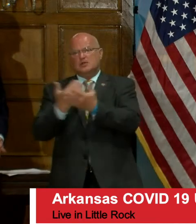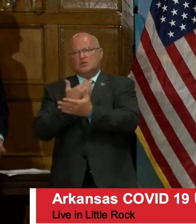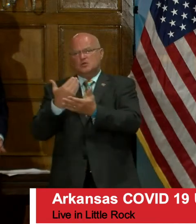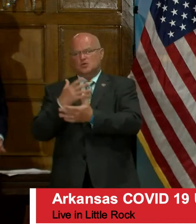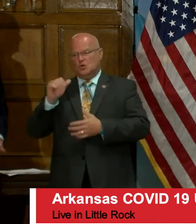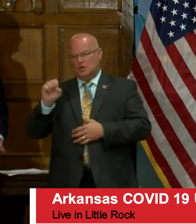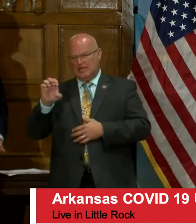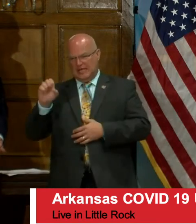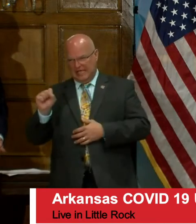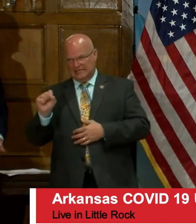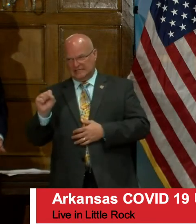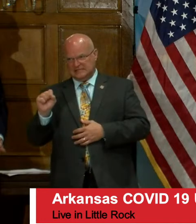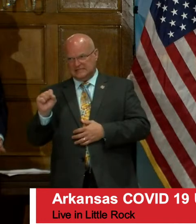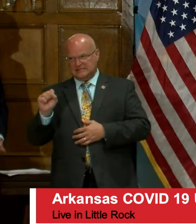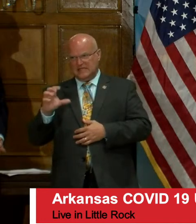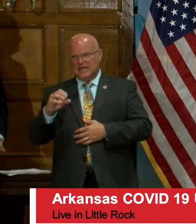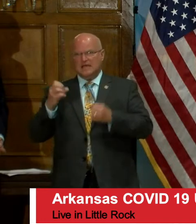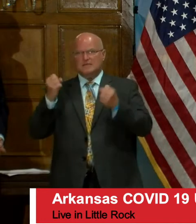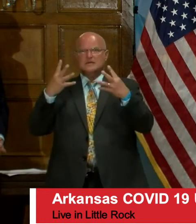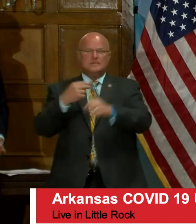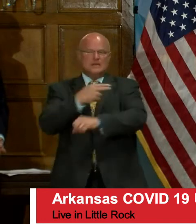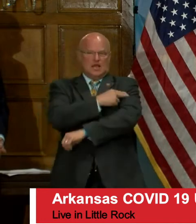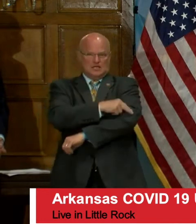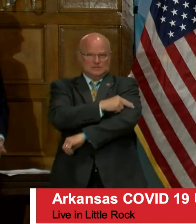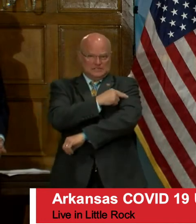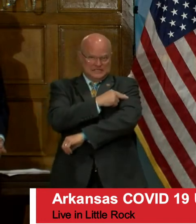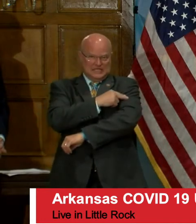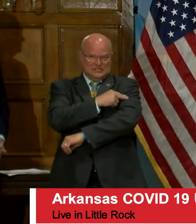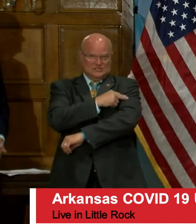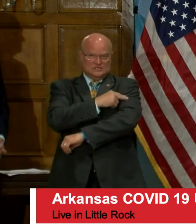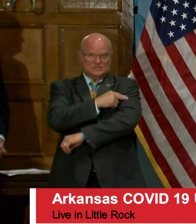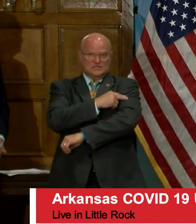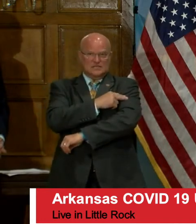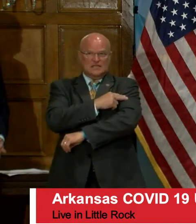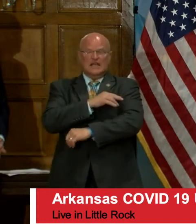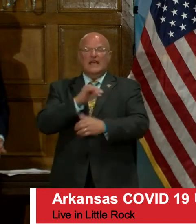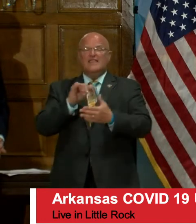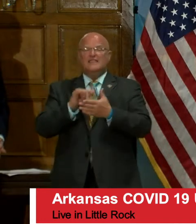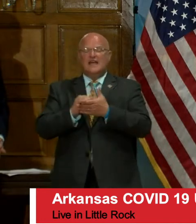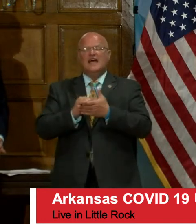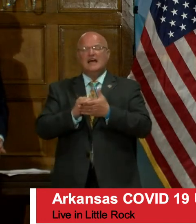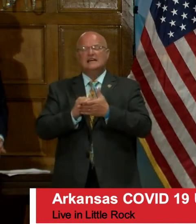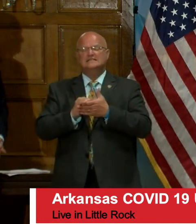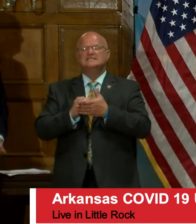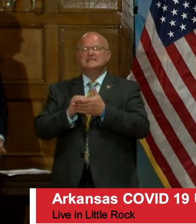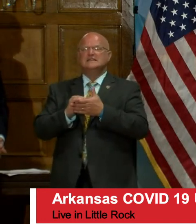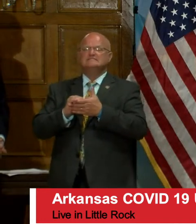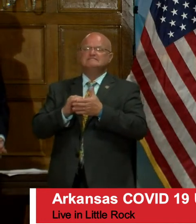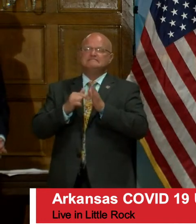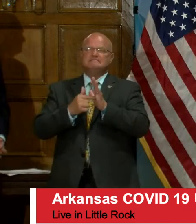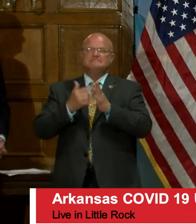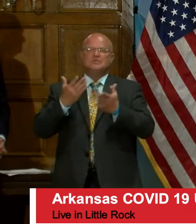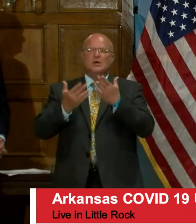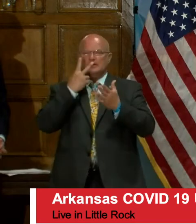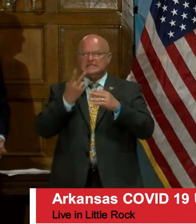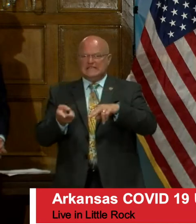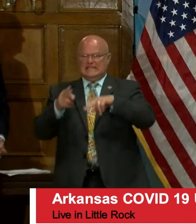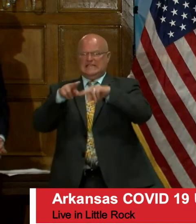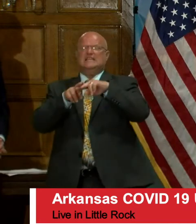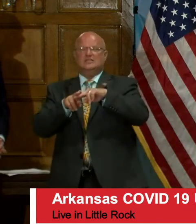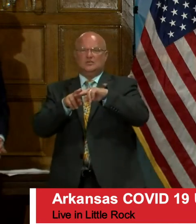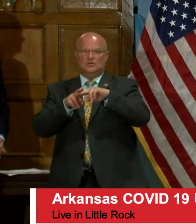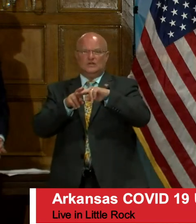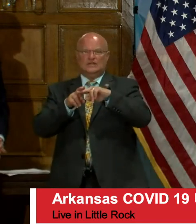cases, quite a few hospitalizations. That's a lagging indicator. It means we'll probably see an